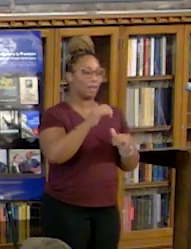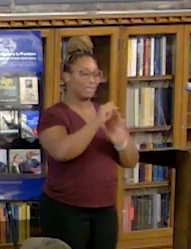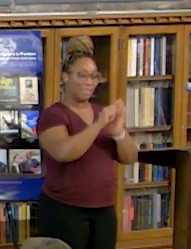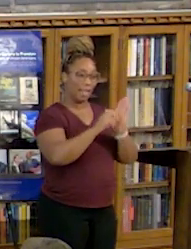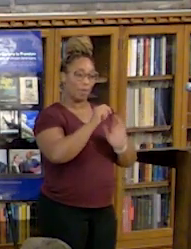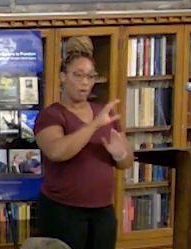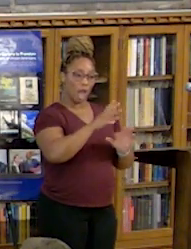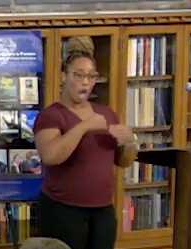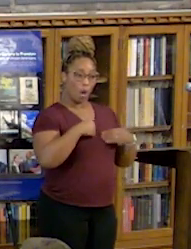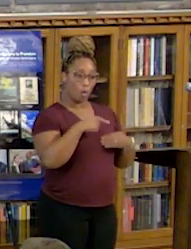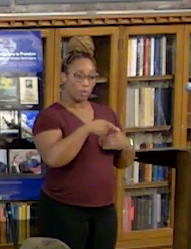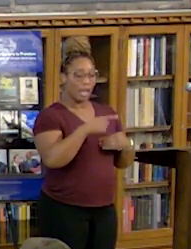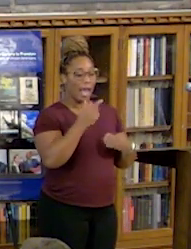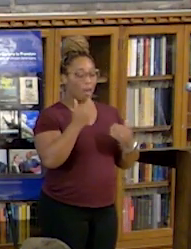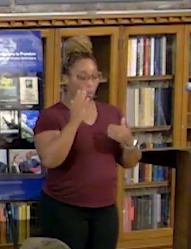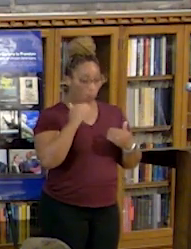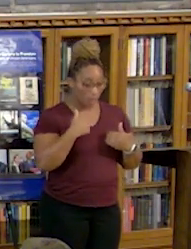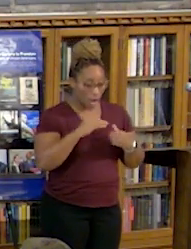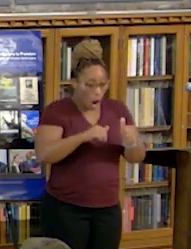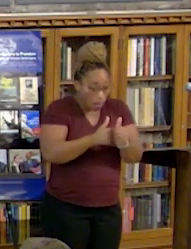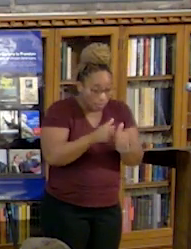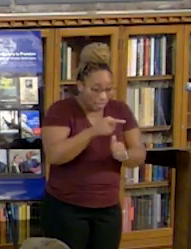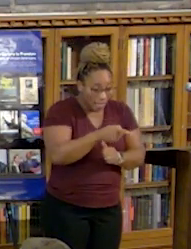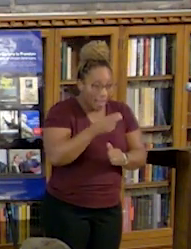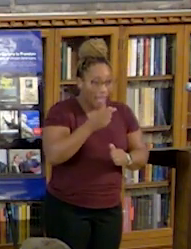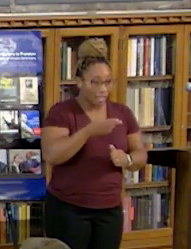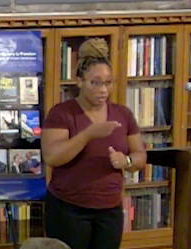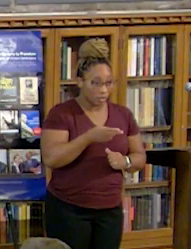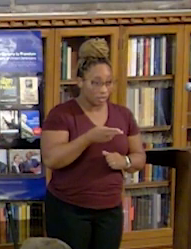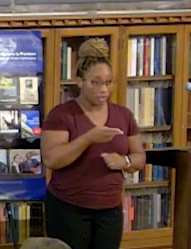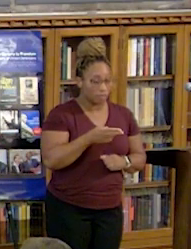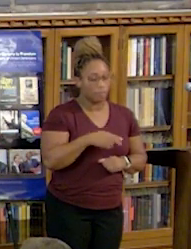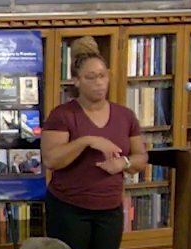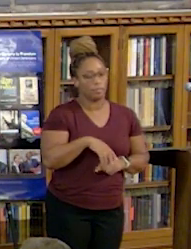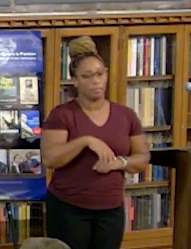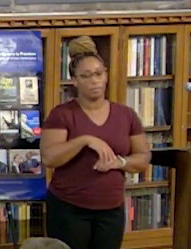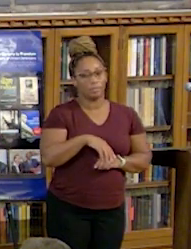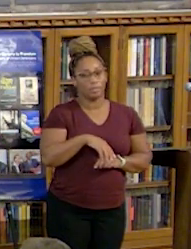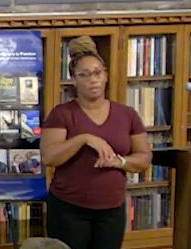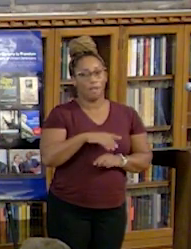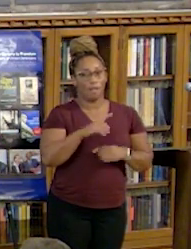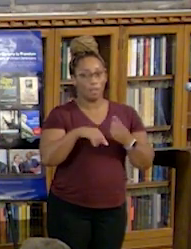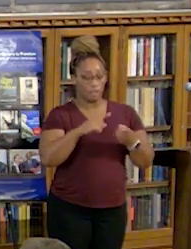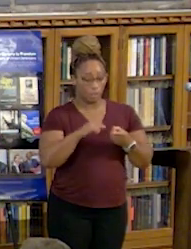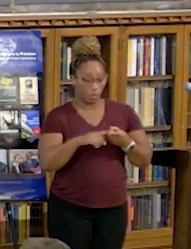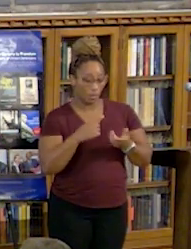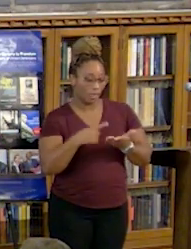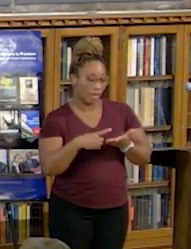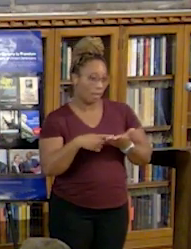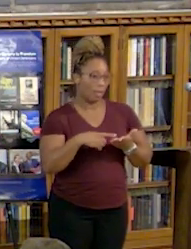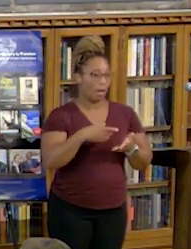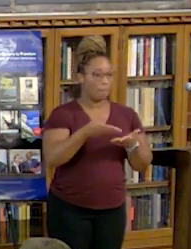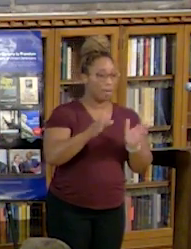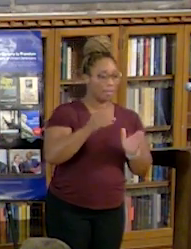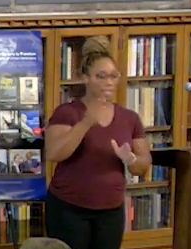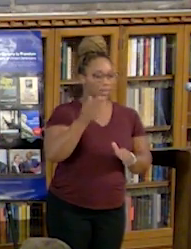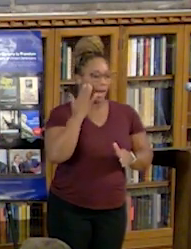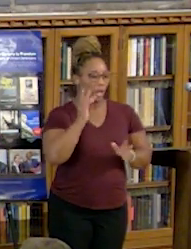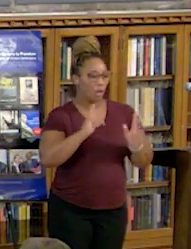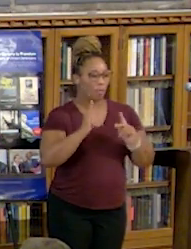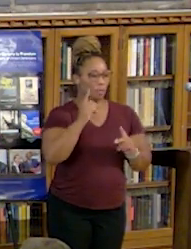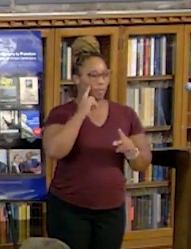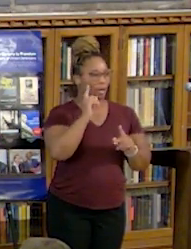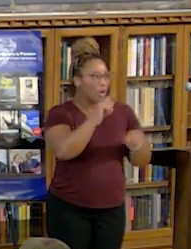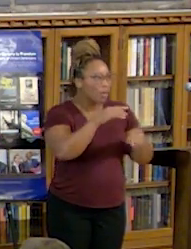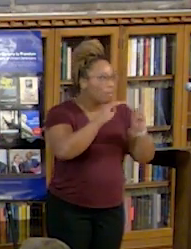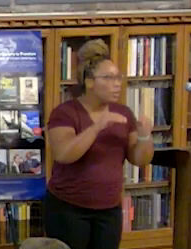that and we are actually updating that history and when we talk about public history I know everyone goes into